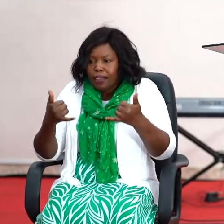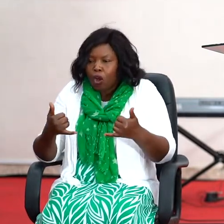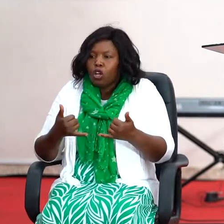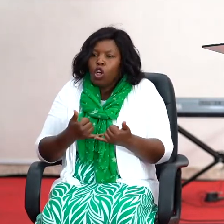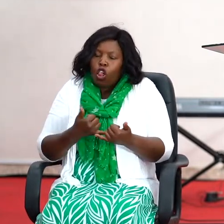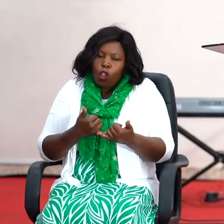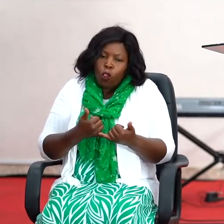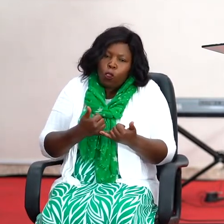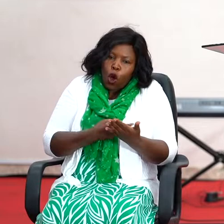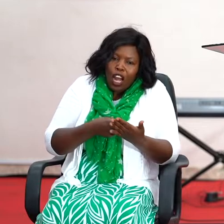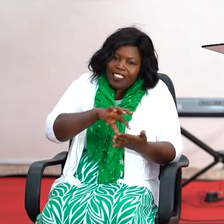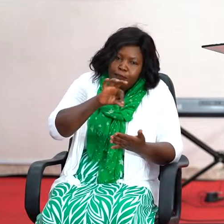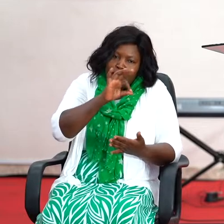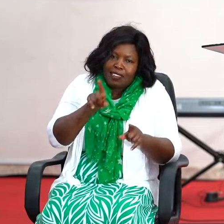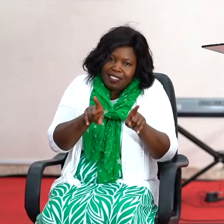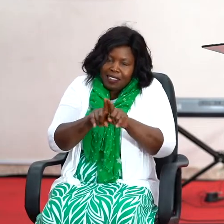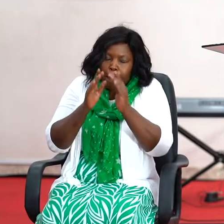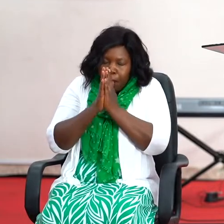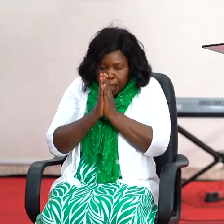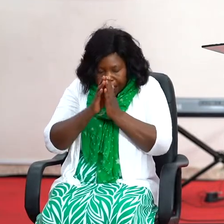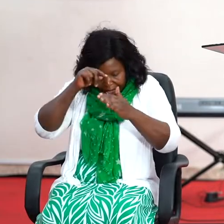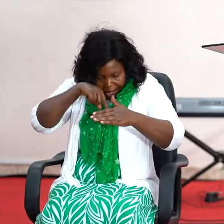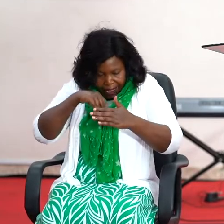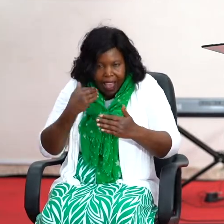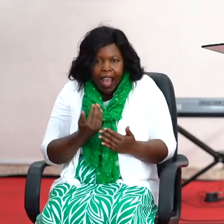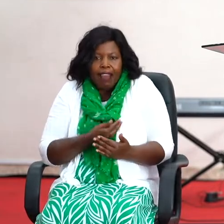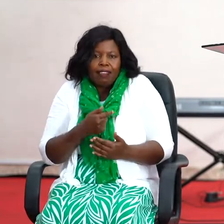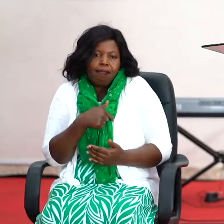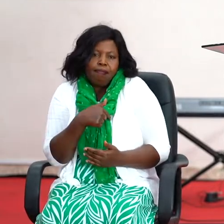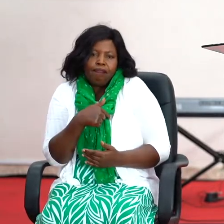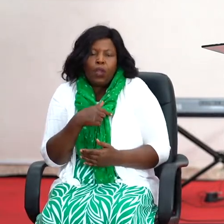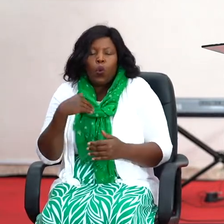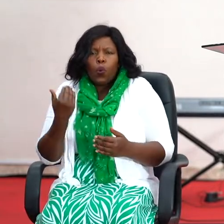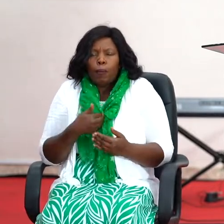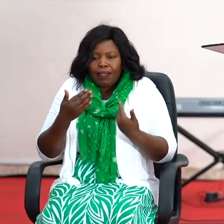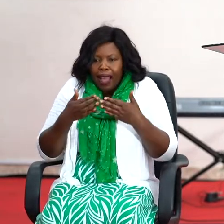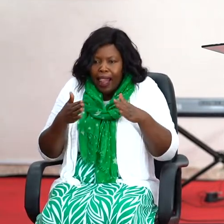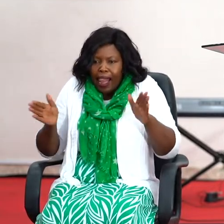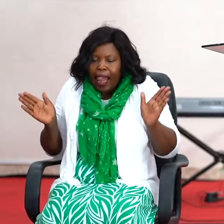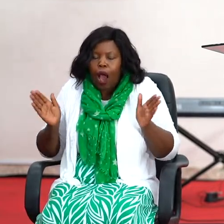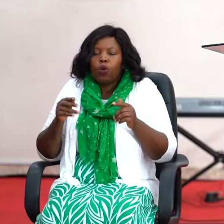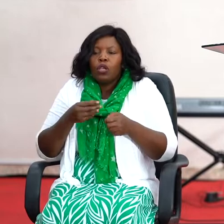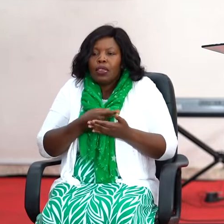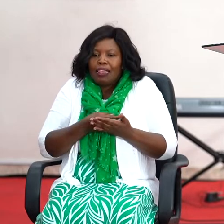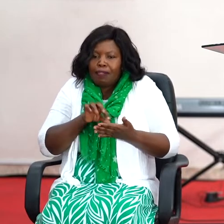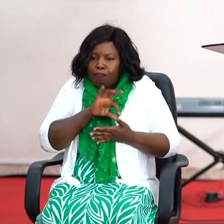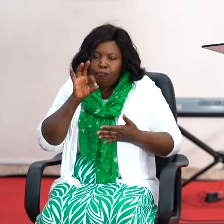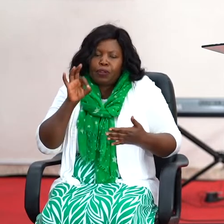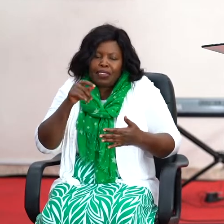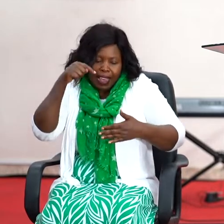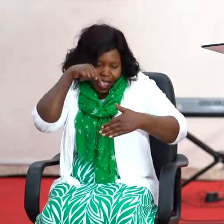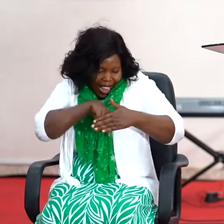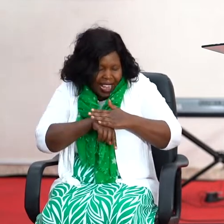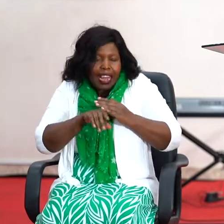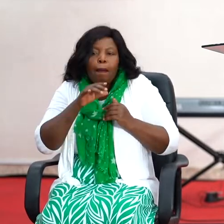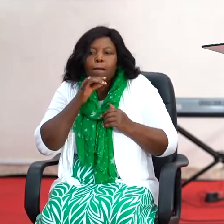is able to pray in us with much groaning. We should allow the spirit man, the inner man who